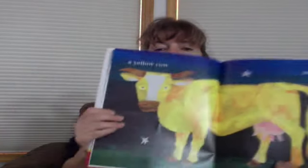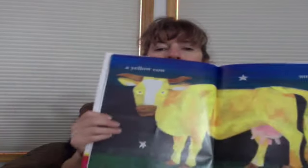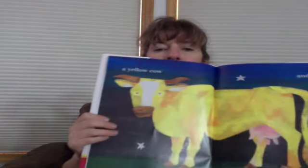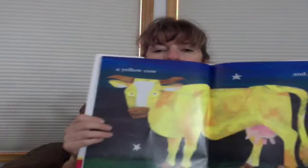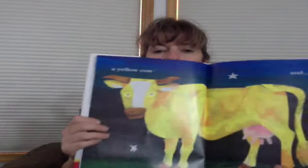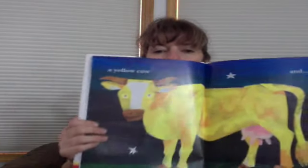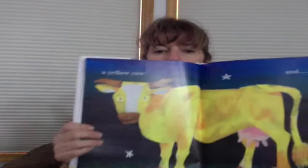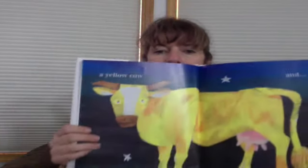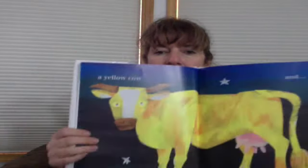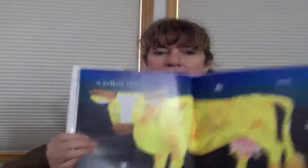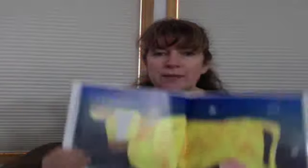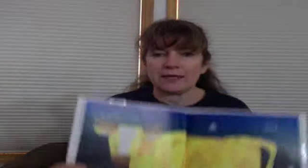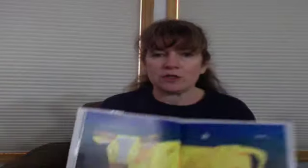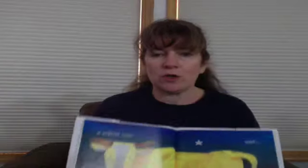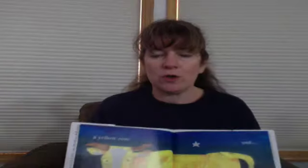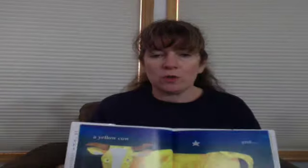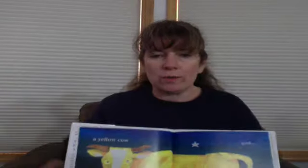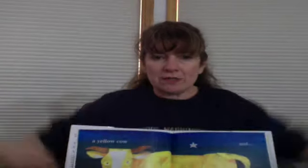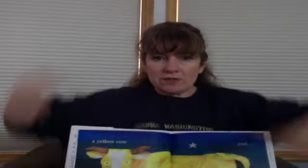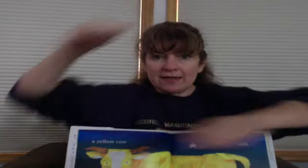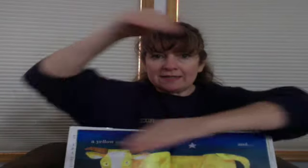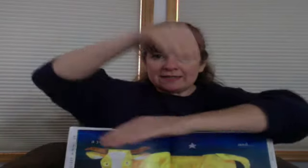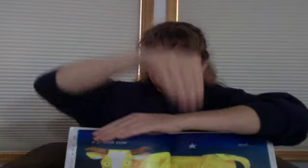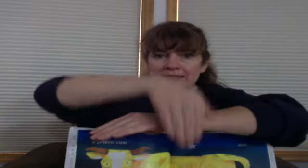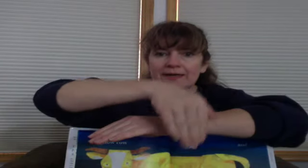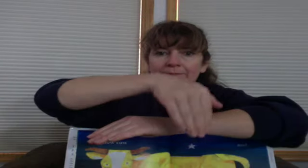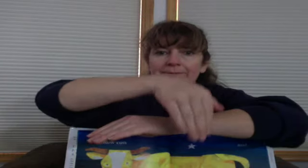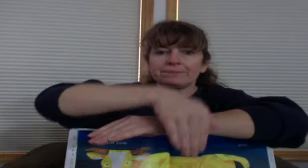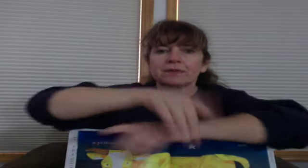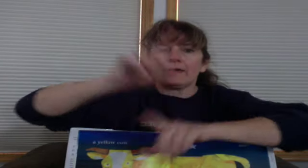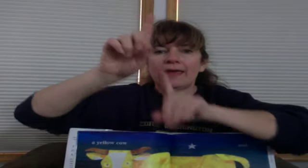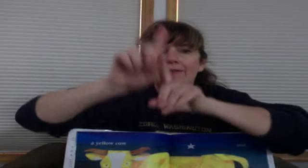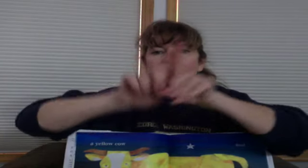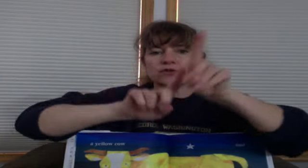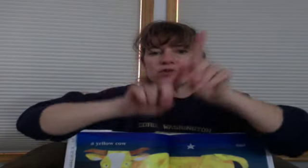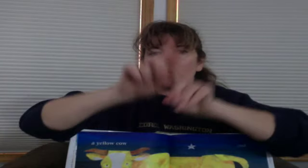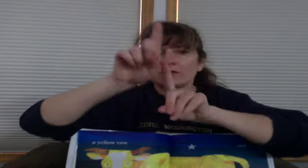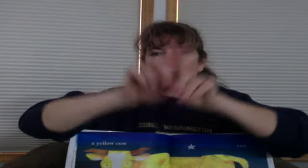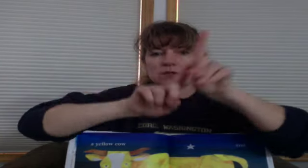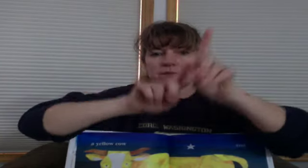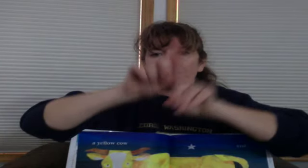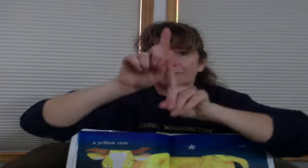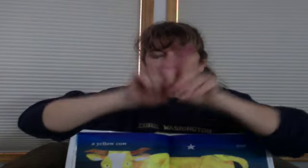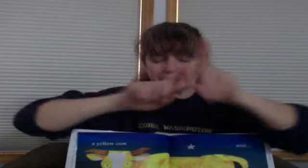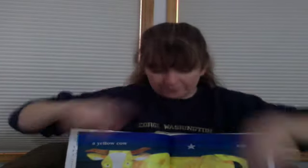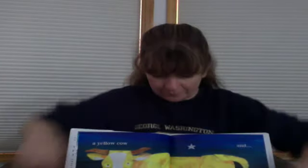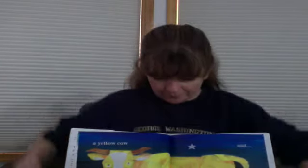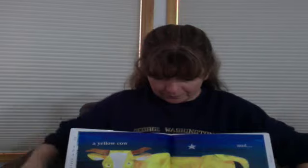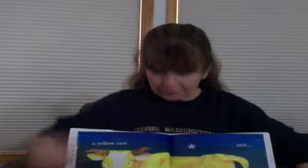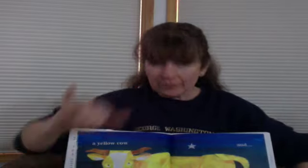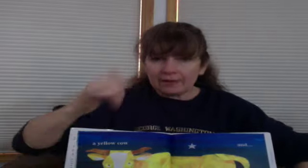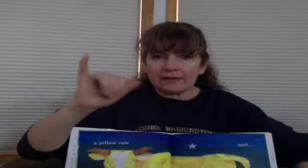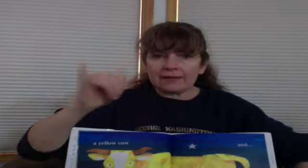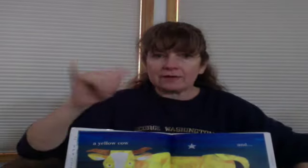And a lot of times on this page we mention that it's nighttime and that there's stars out. Yellow